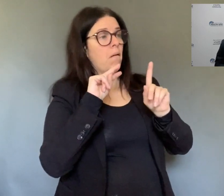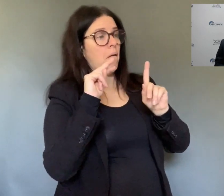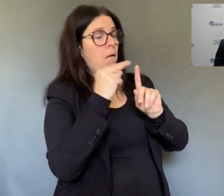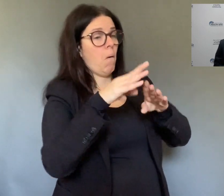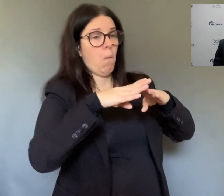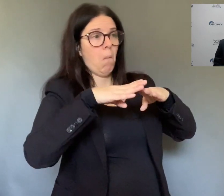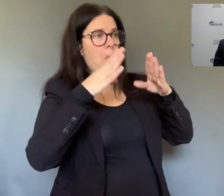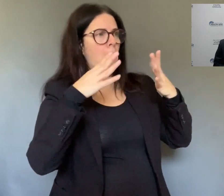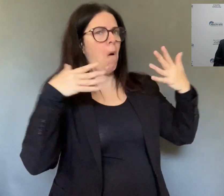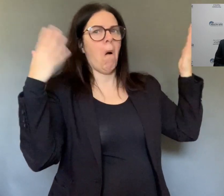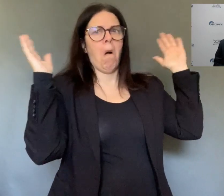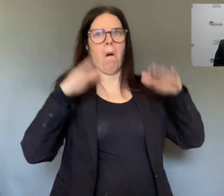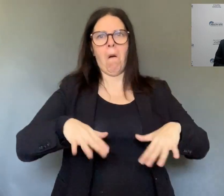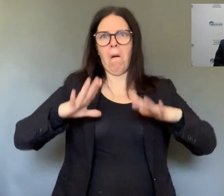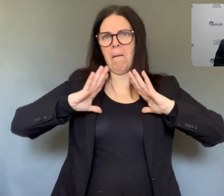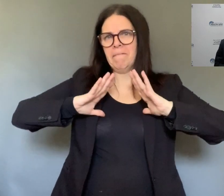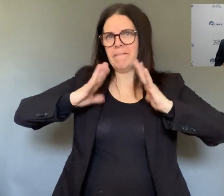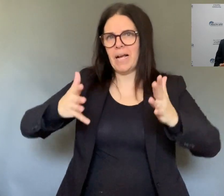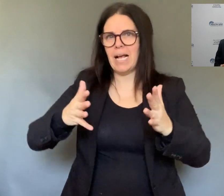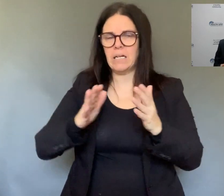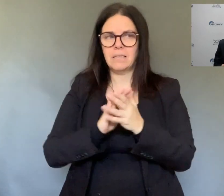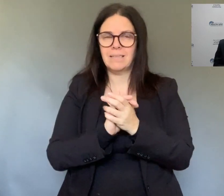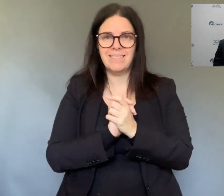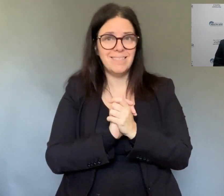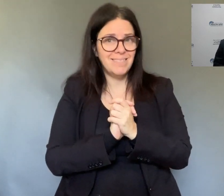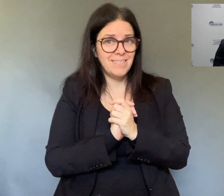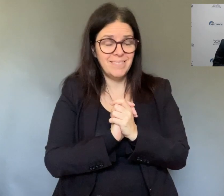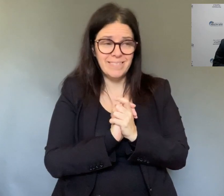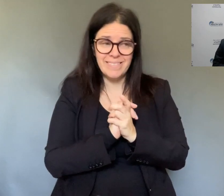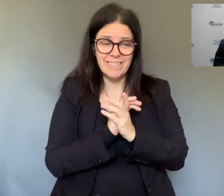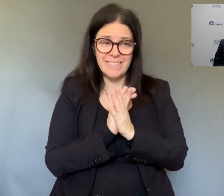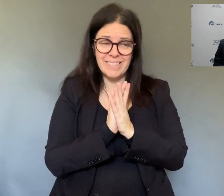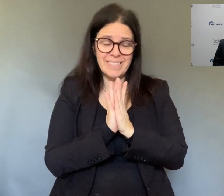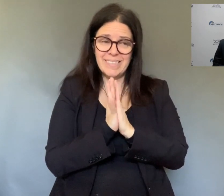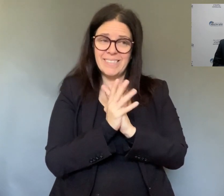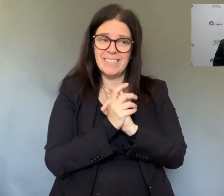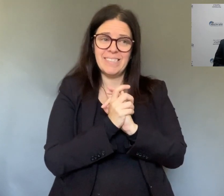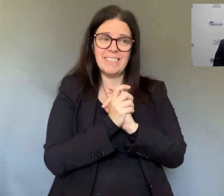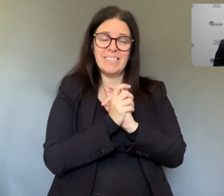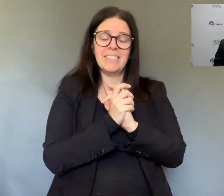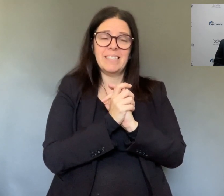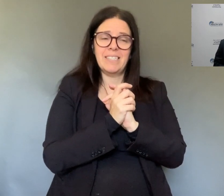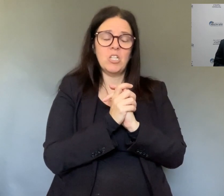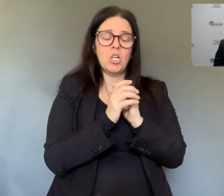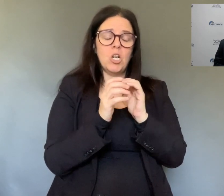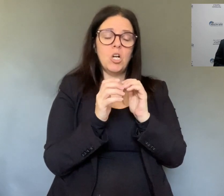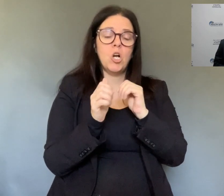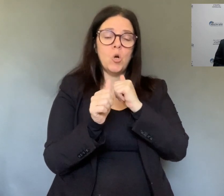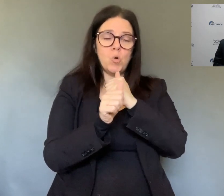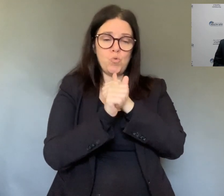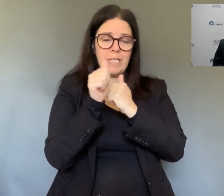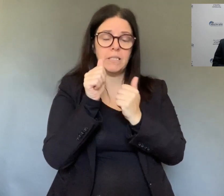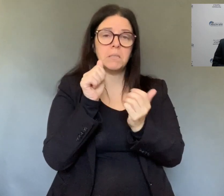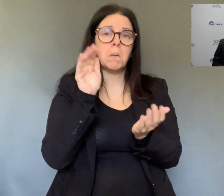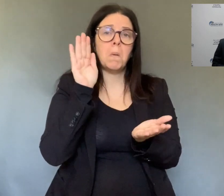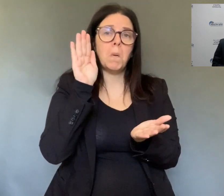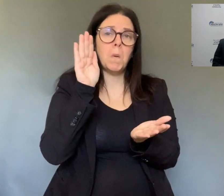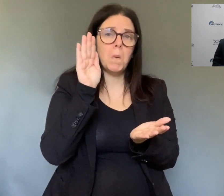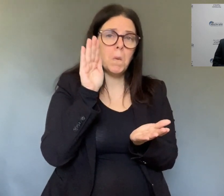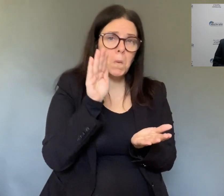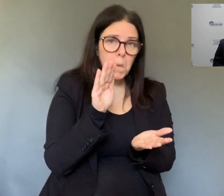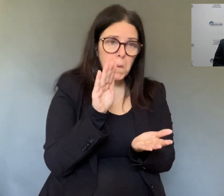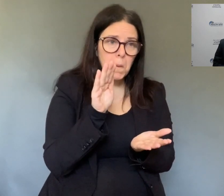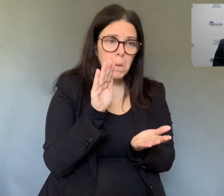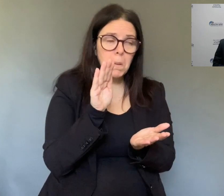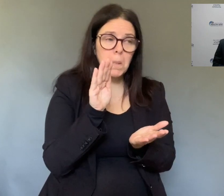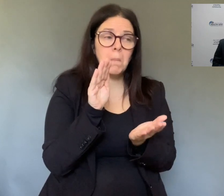doesn't mean that the risk has gone down, the risk has decreased. The risk is still there. I think we are getting a better handle